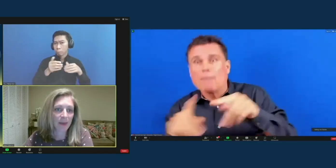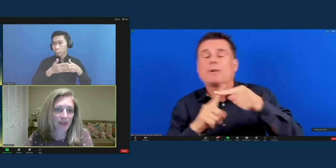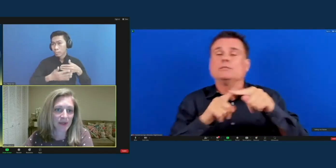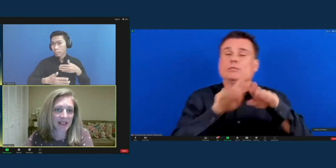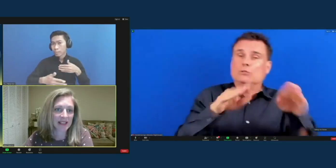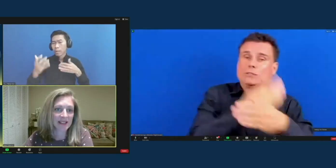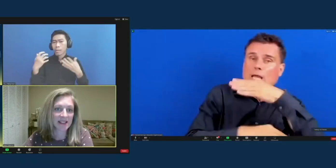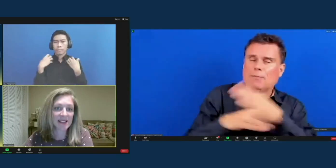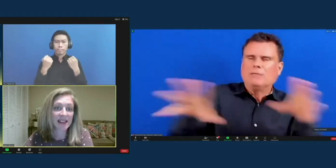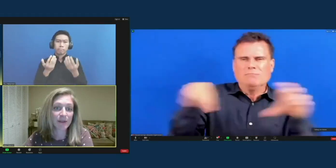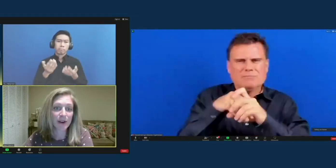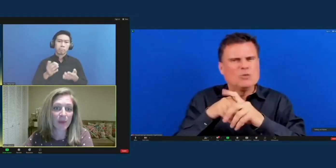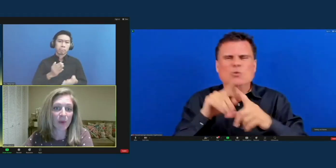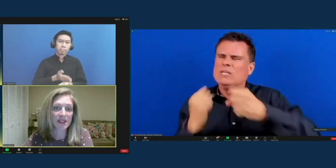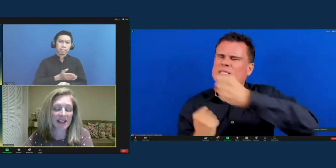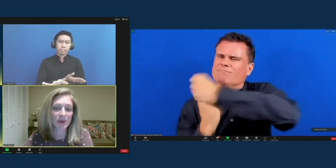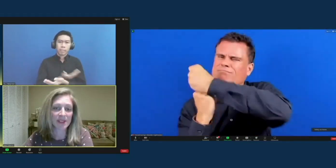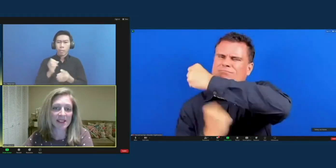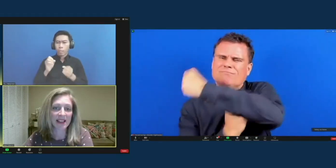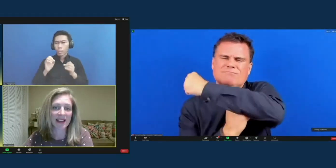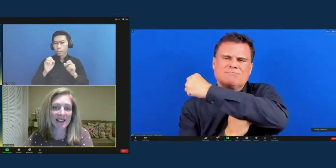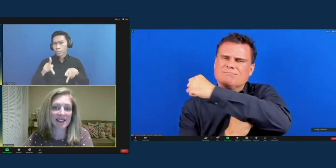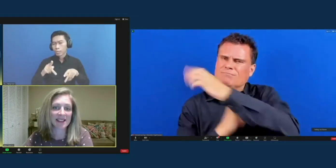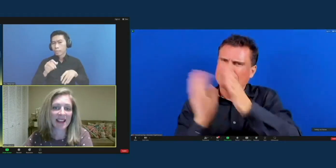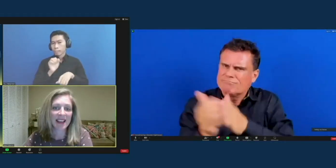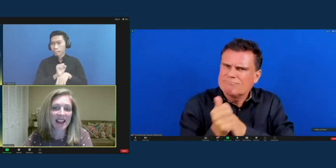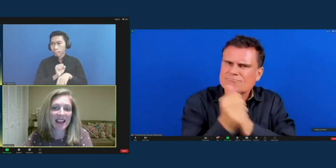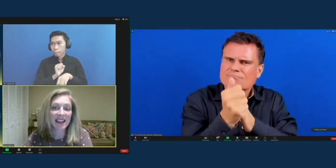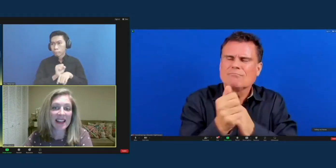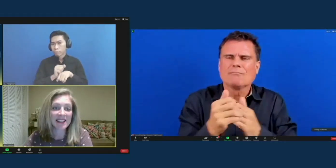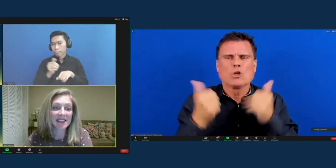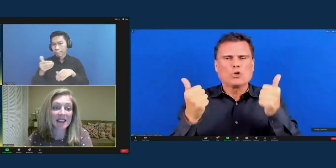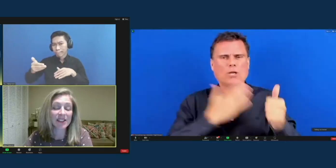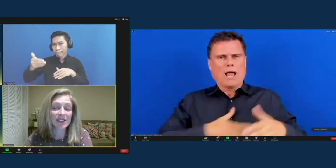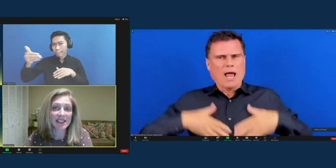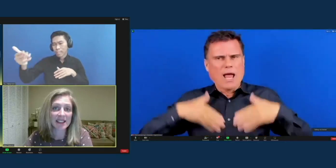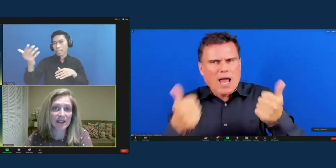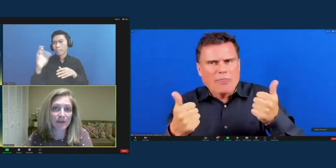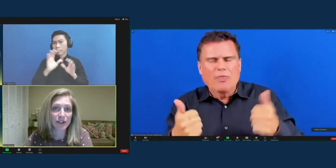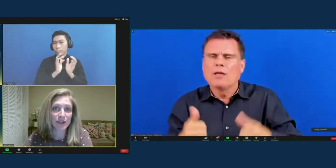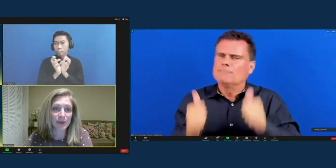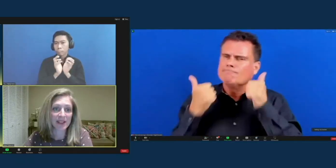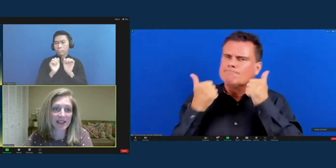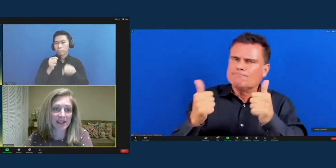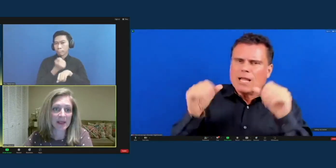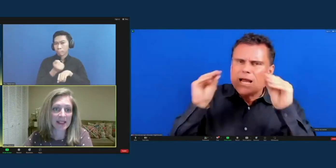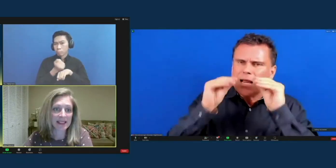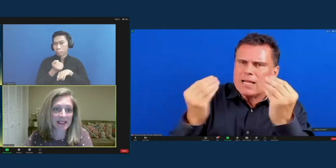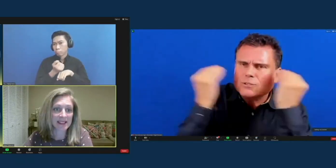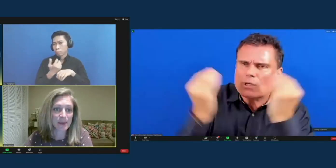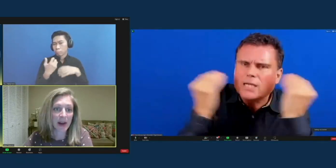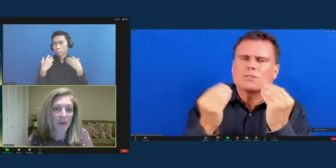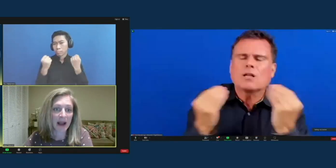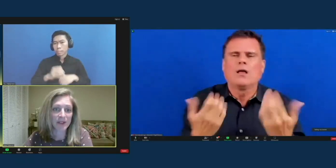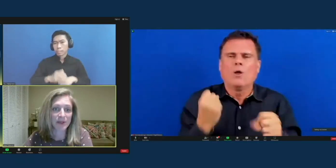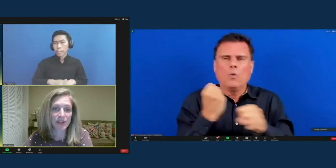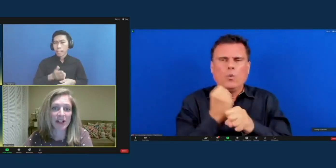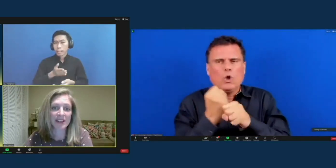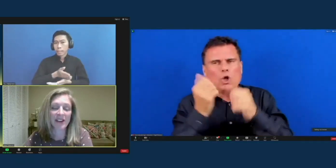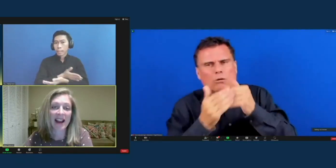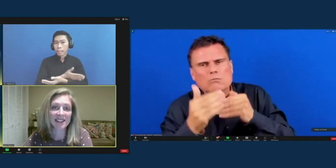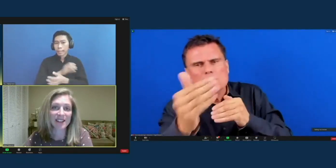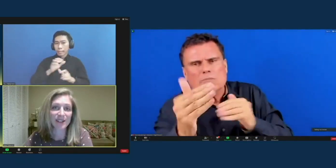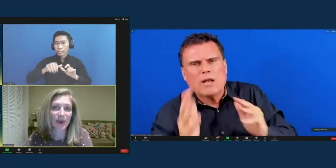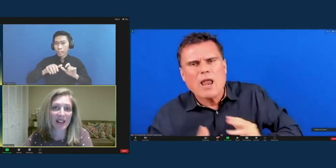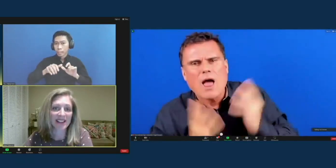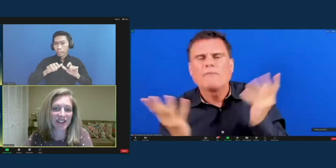employment opportunities, and safer and more stable societies. Enhancing literacy for children with disabilities is paramount to ensuring